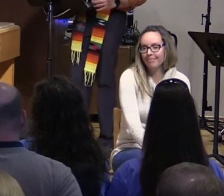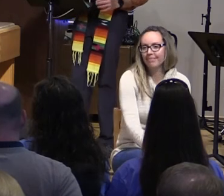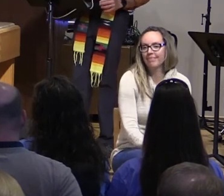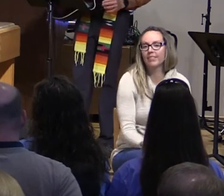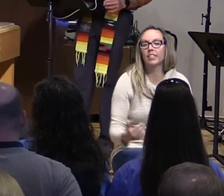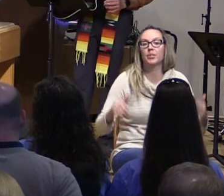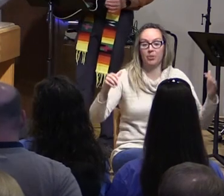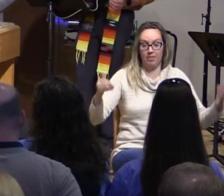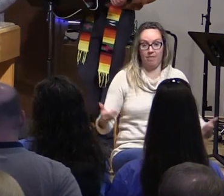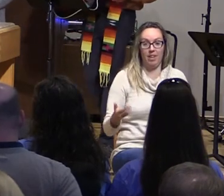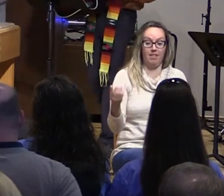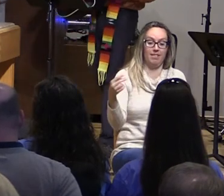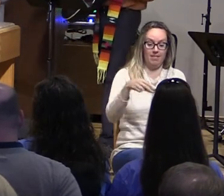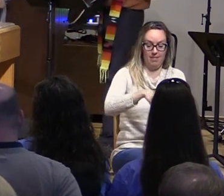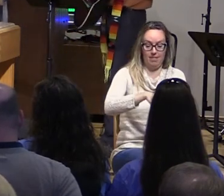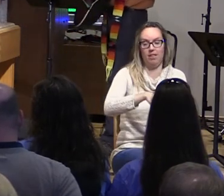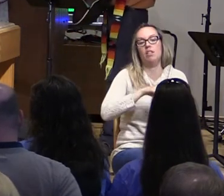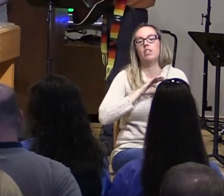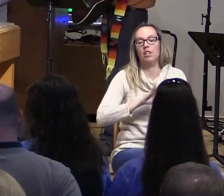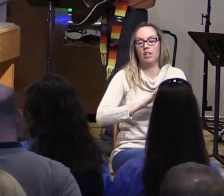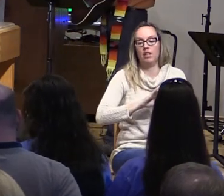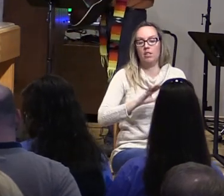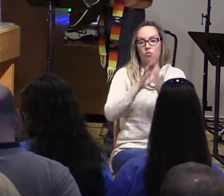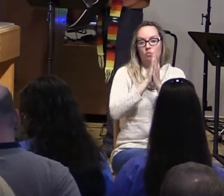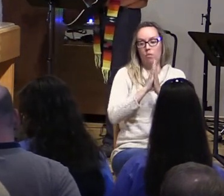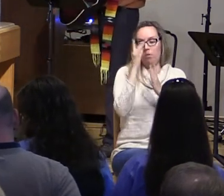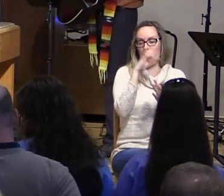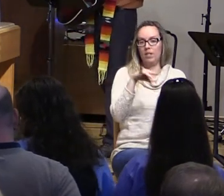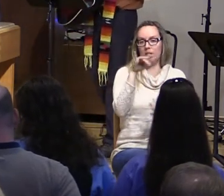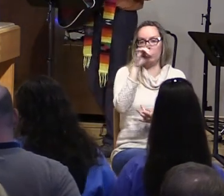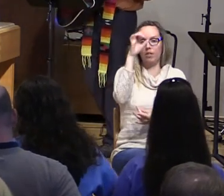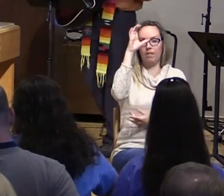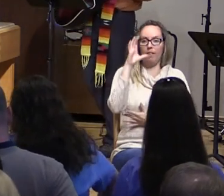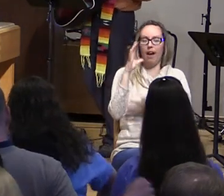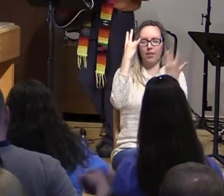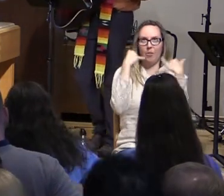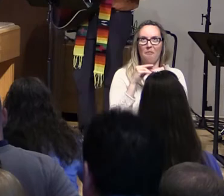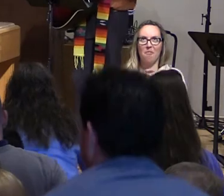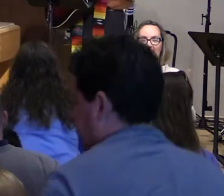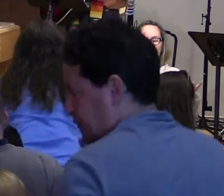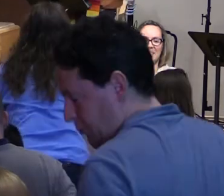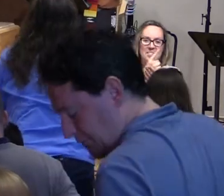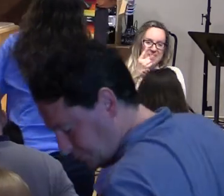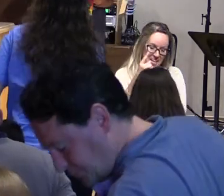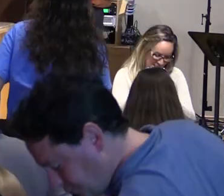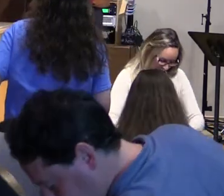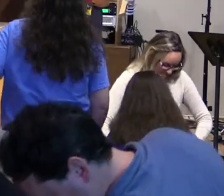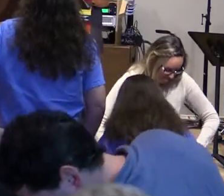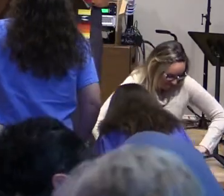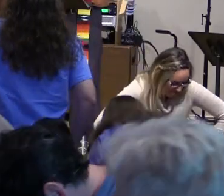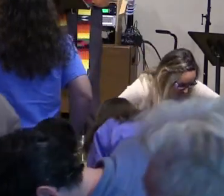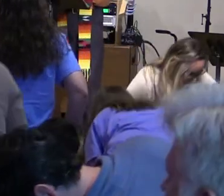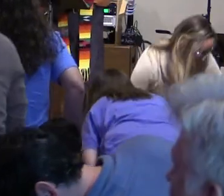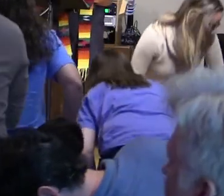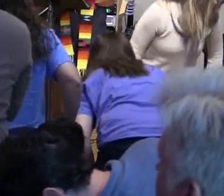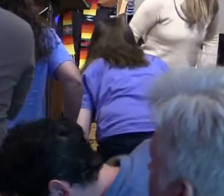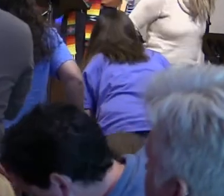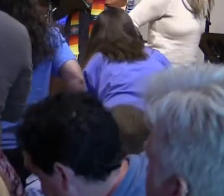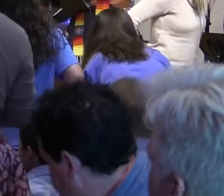You're invited to stand as we pray for the Spirit of God to overflow in us this week, every day.